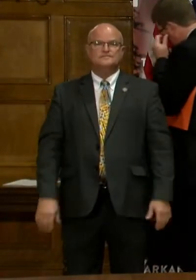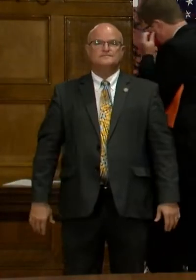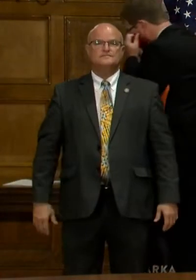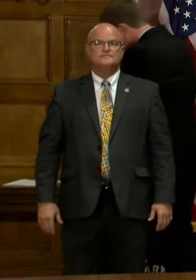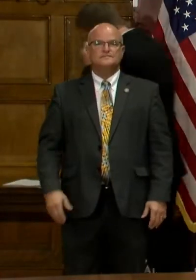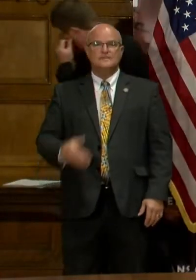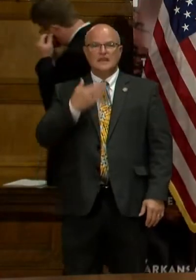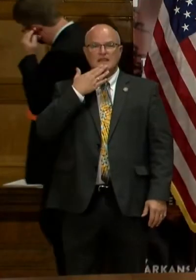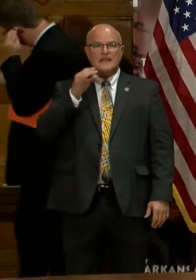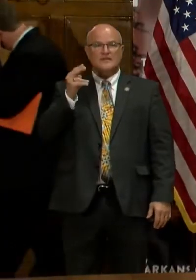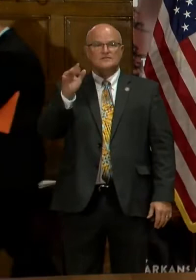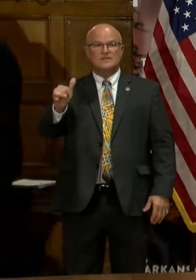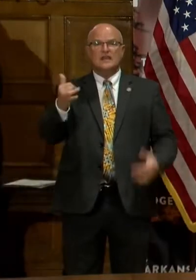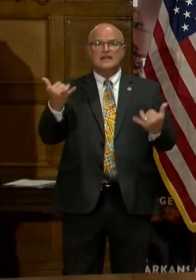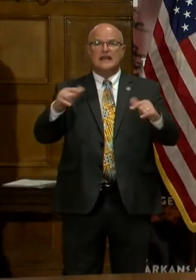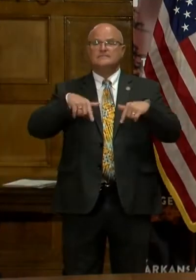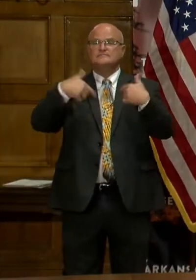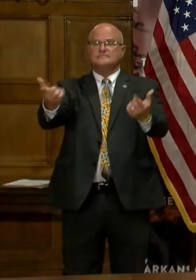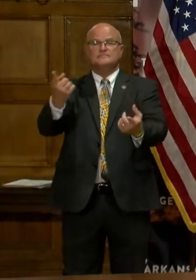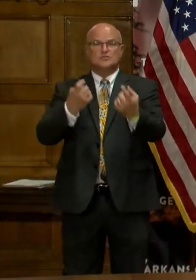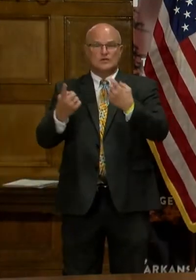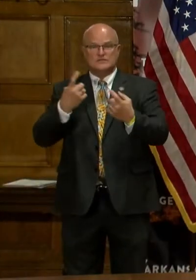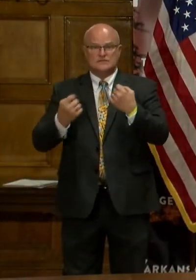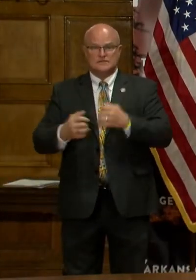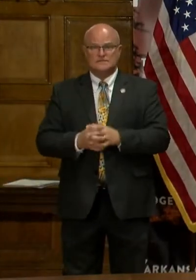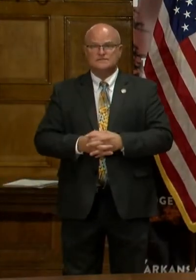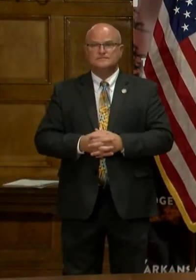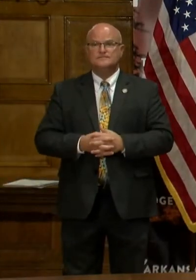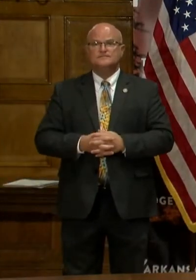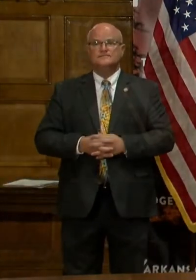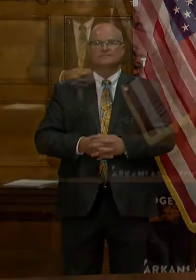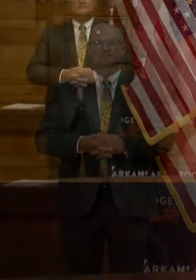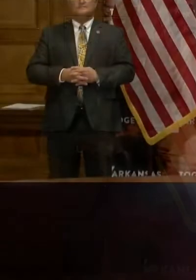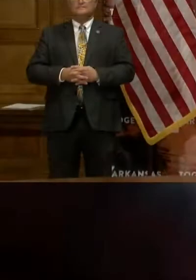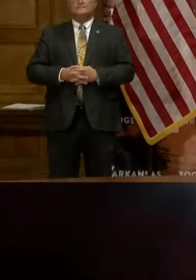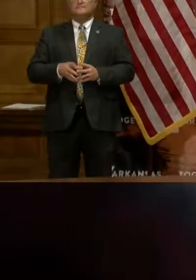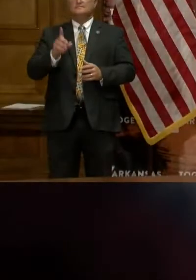Thank you, Johnny, and with that, we'll turn it open to questions.